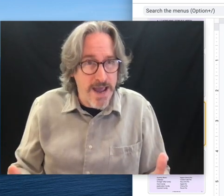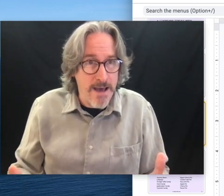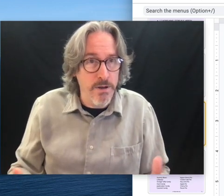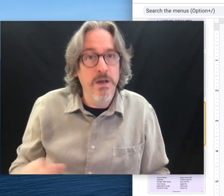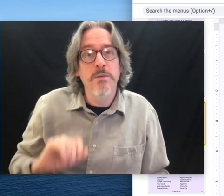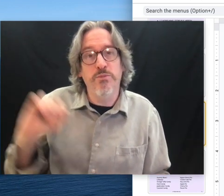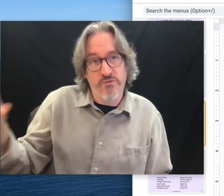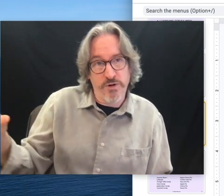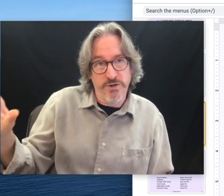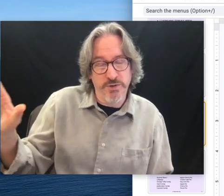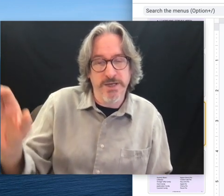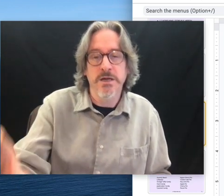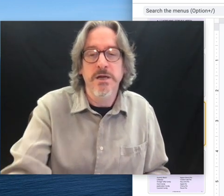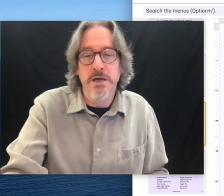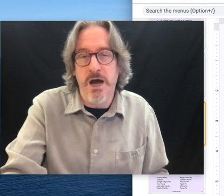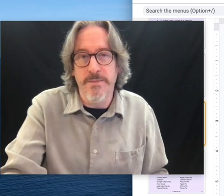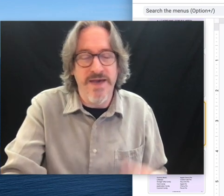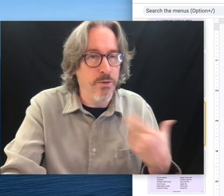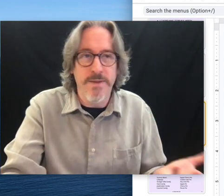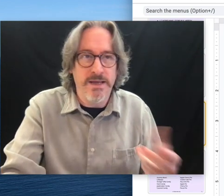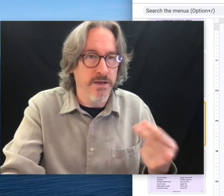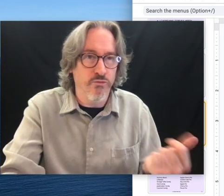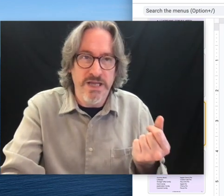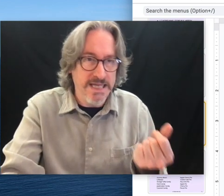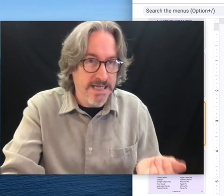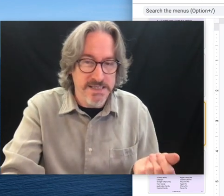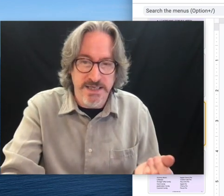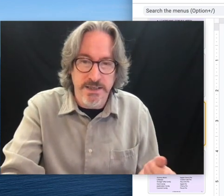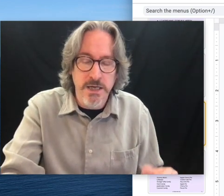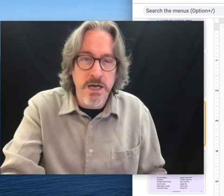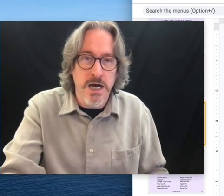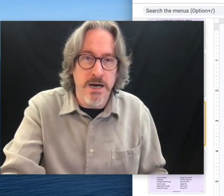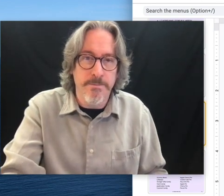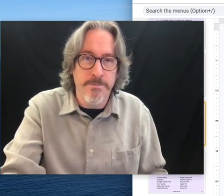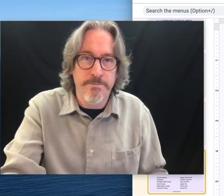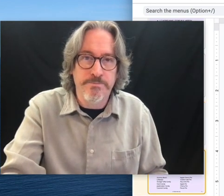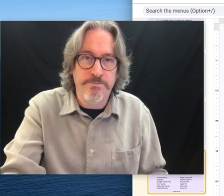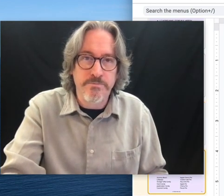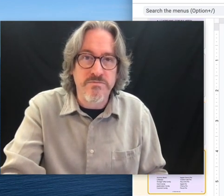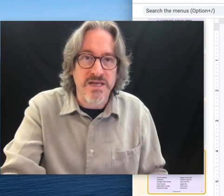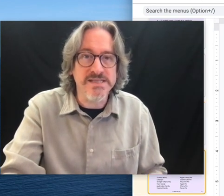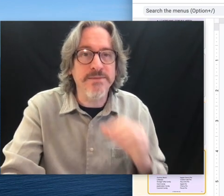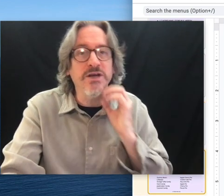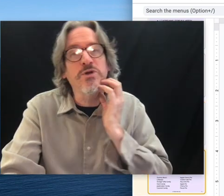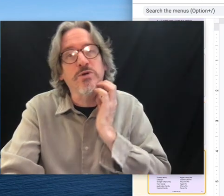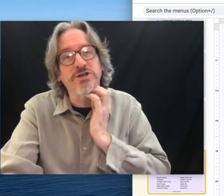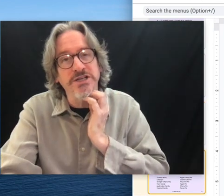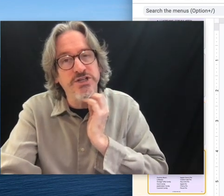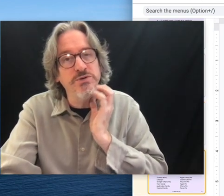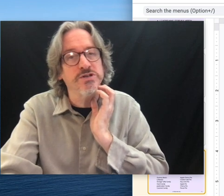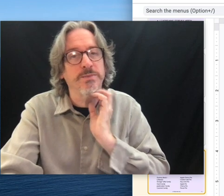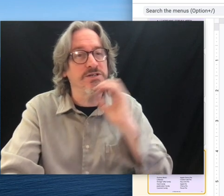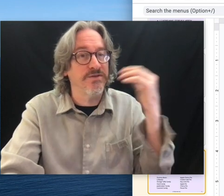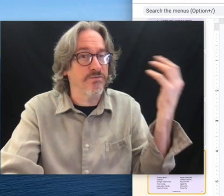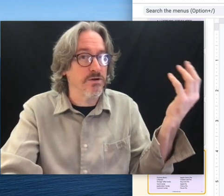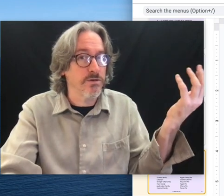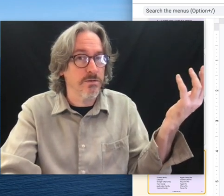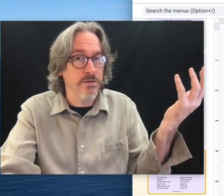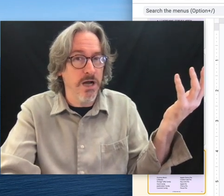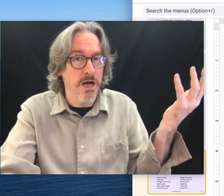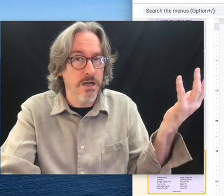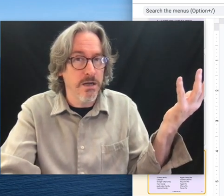of vocab before you do it, and then it will make it really easy. Same thing with worksheet 2. There's a bunch of